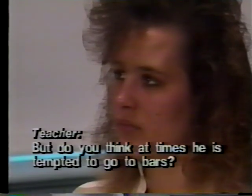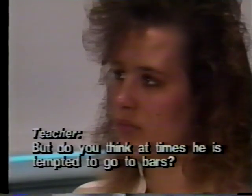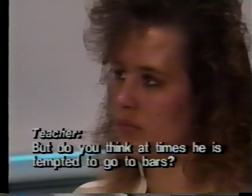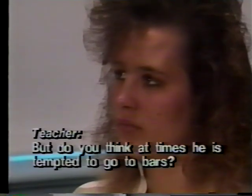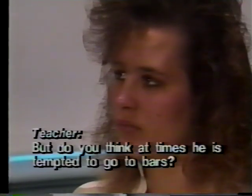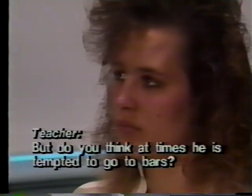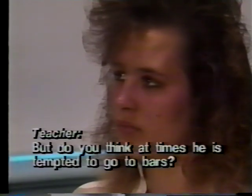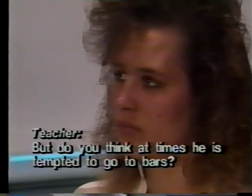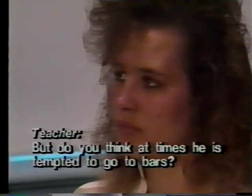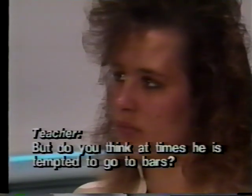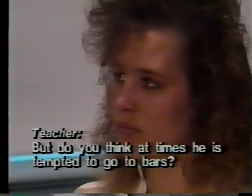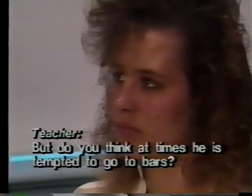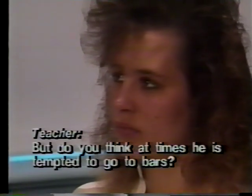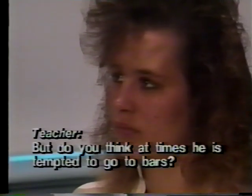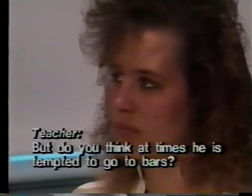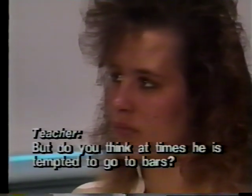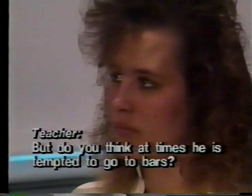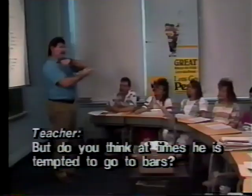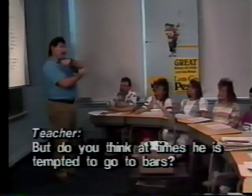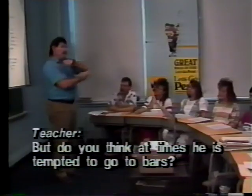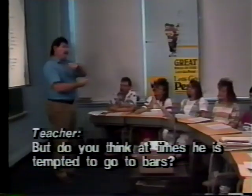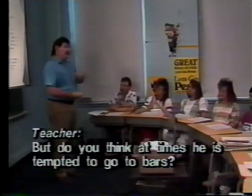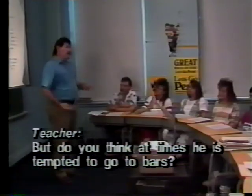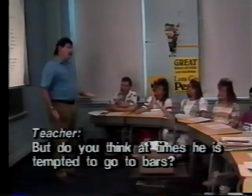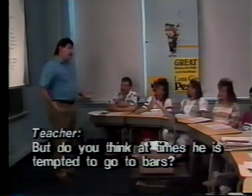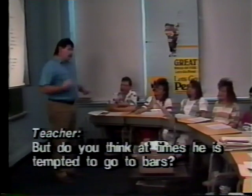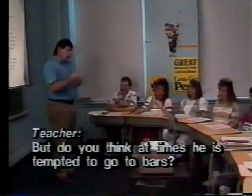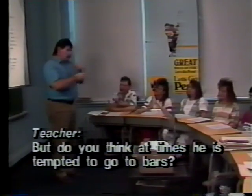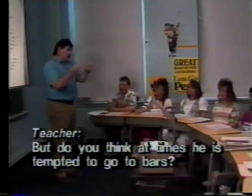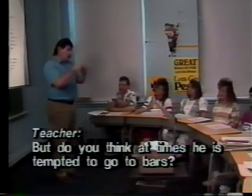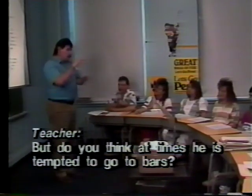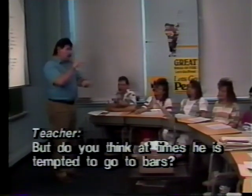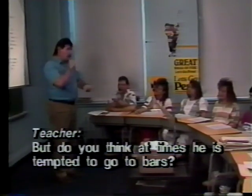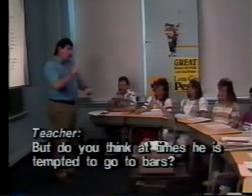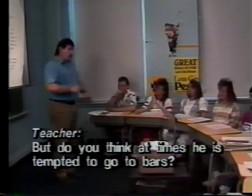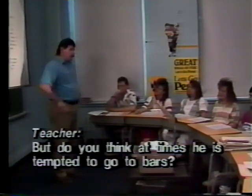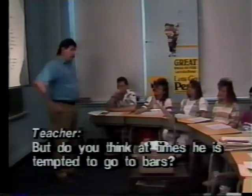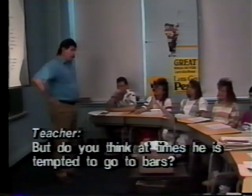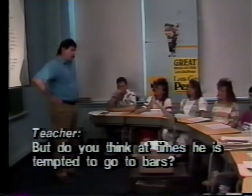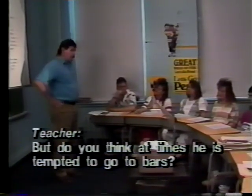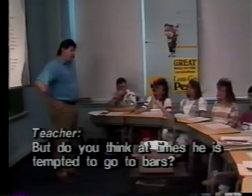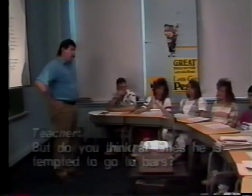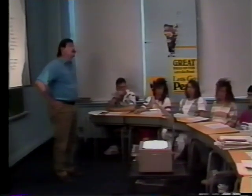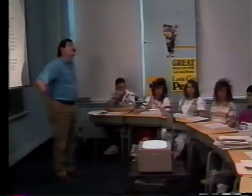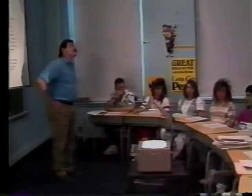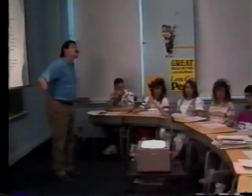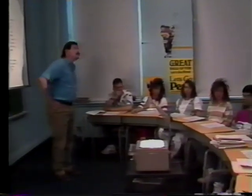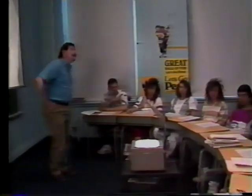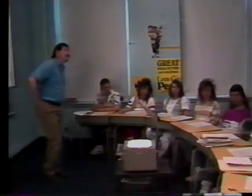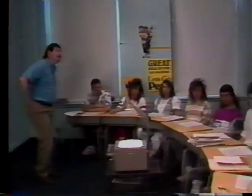that sometimes he is tempted to go to the bars? Raymond?